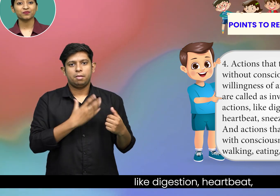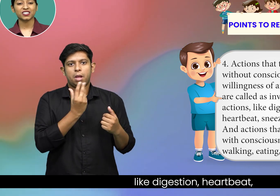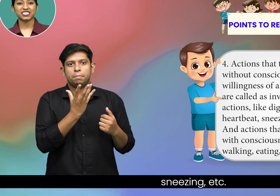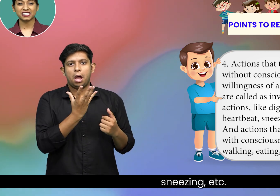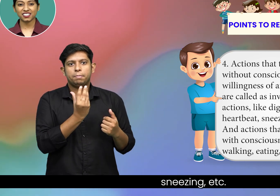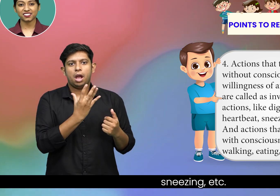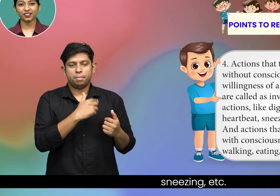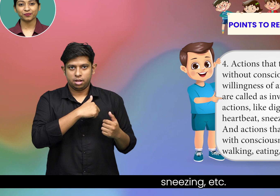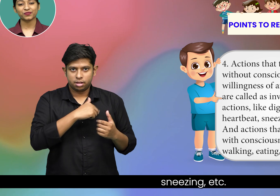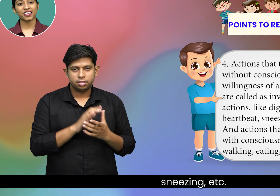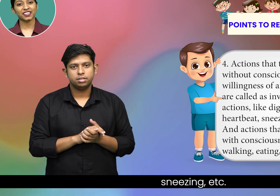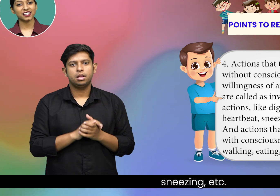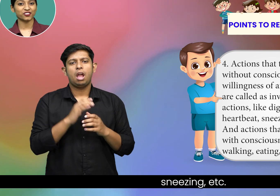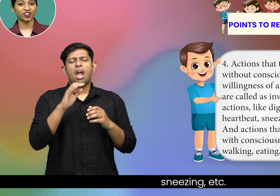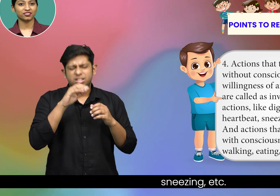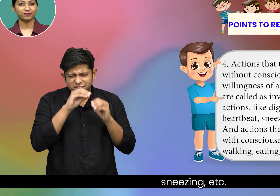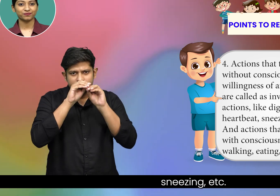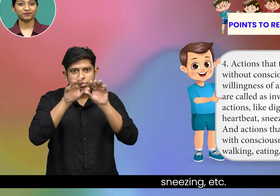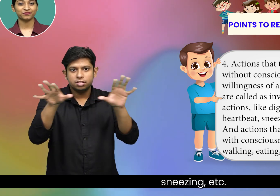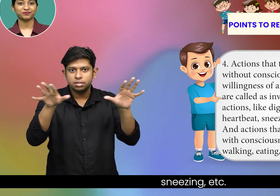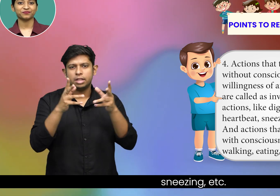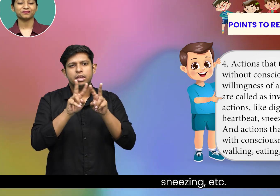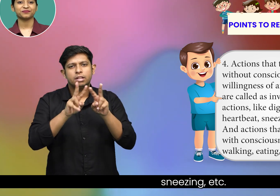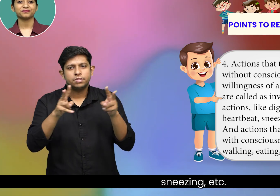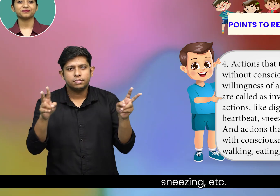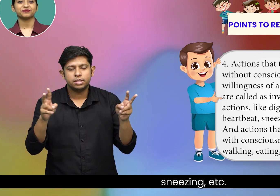heartbeat, sneezing, etc.